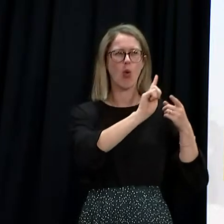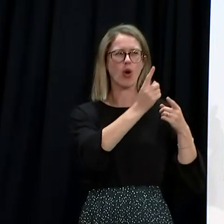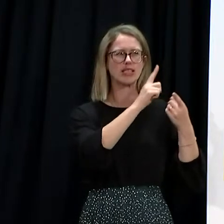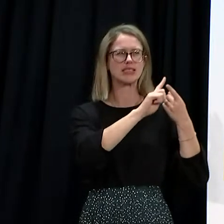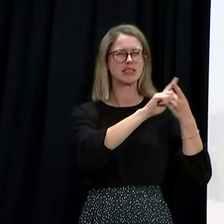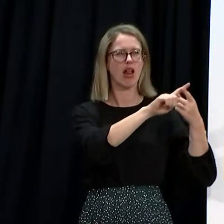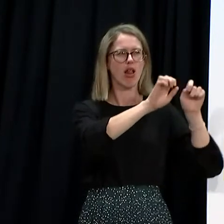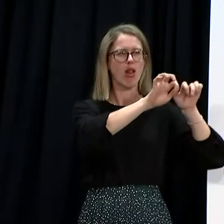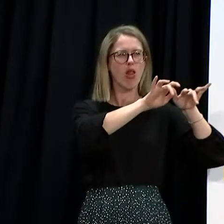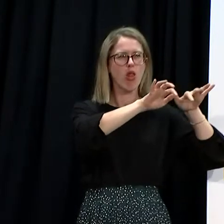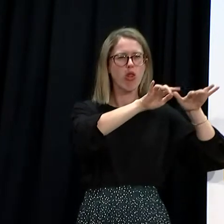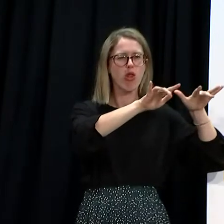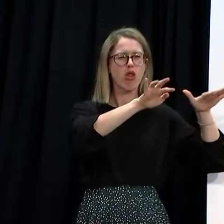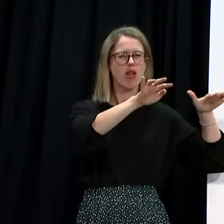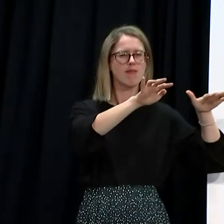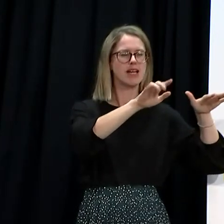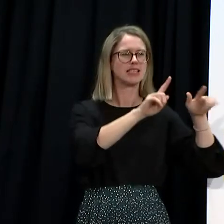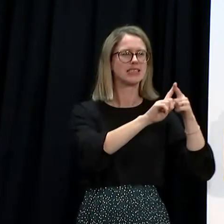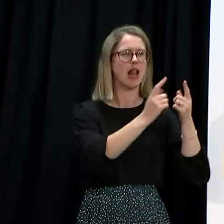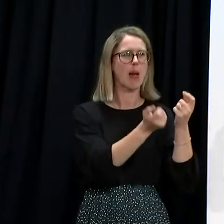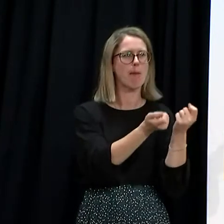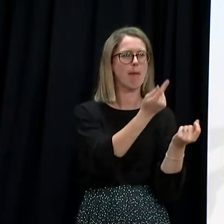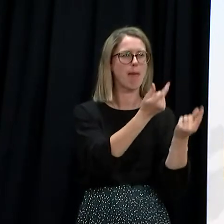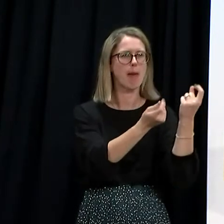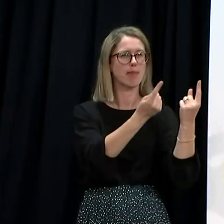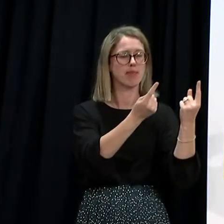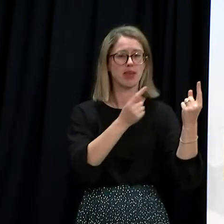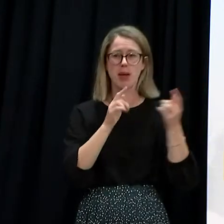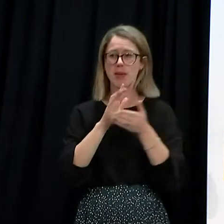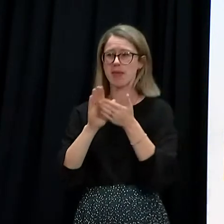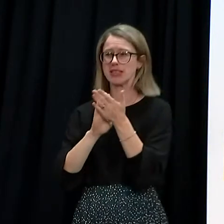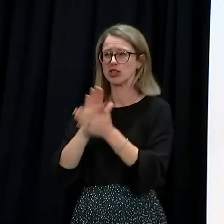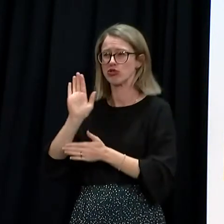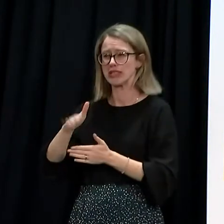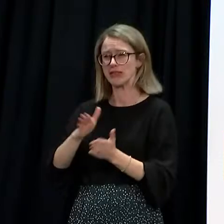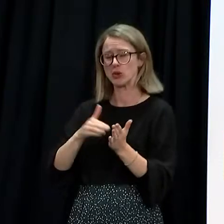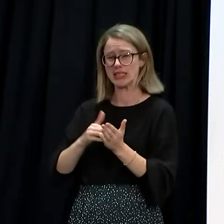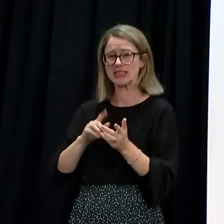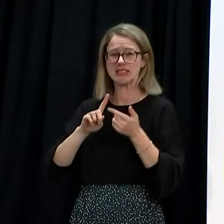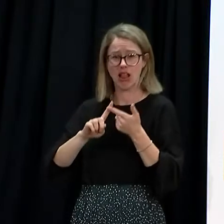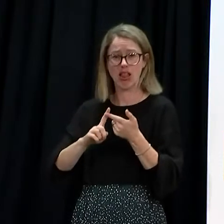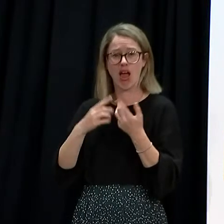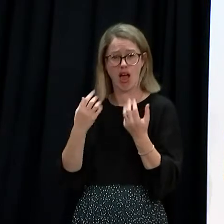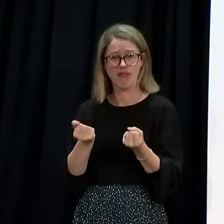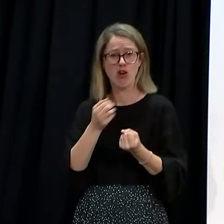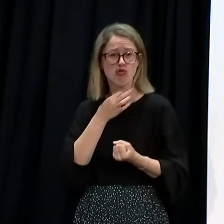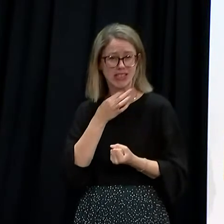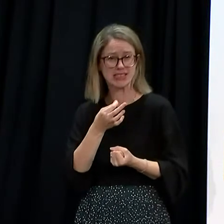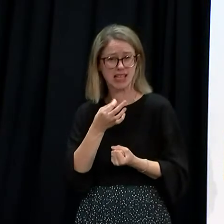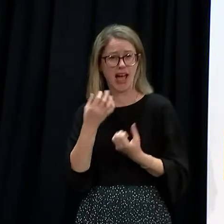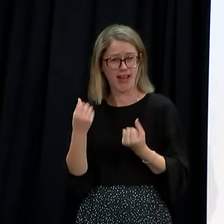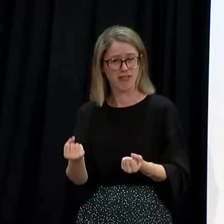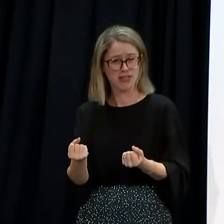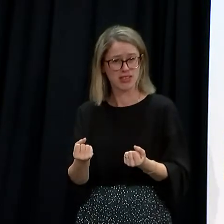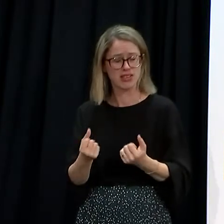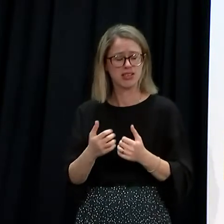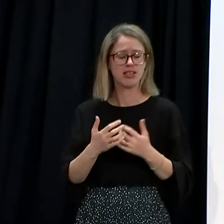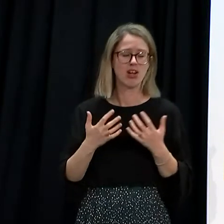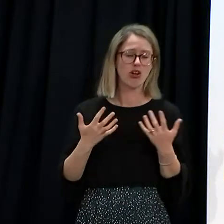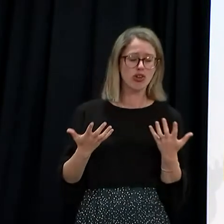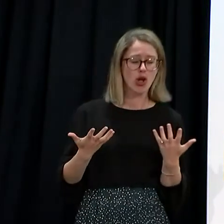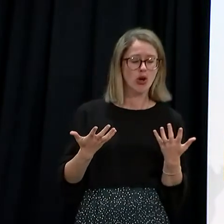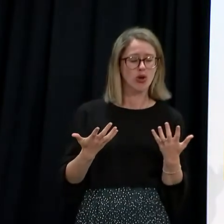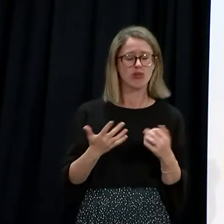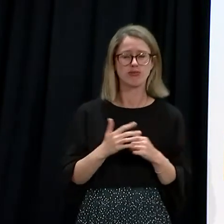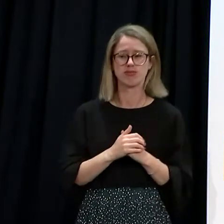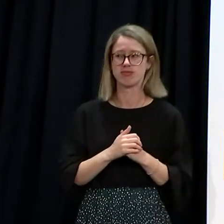producing cases and is still producing mystery cases, which means people who aren't necessarily quarantined yet, and our